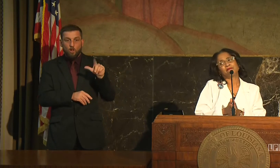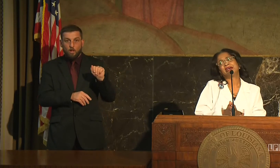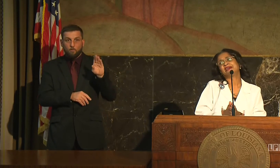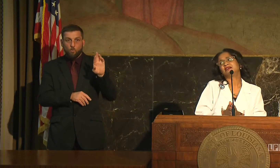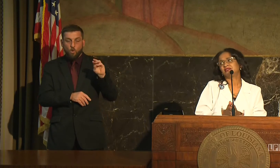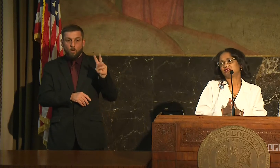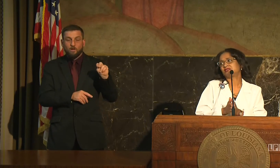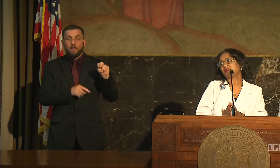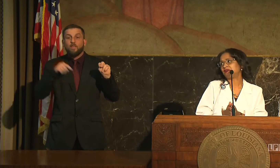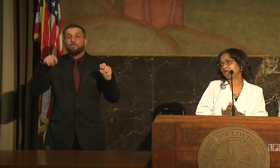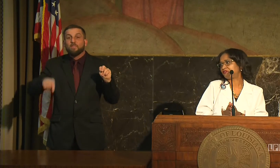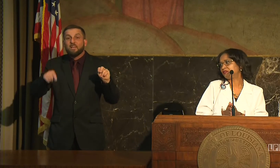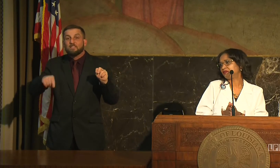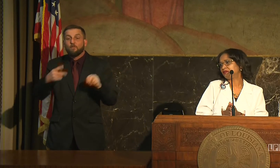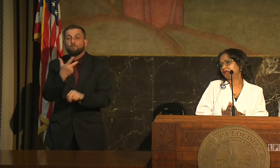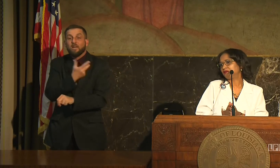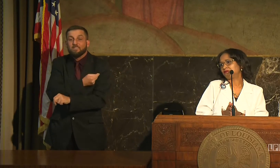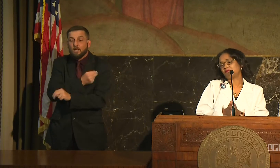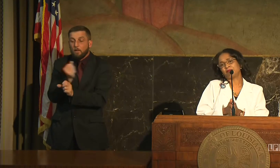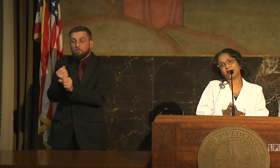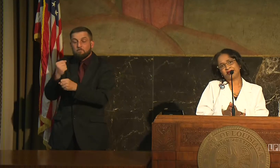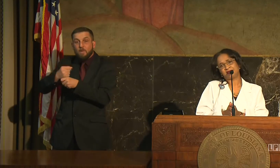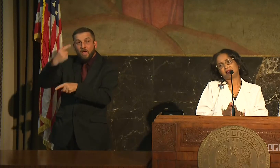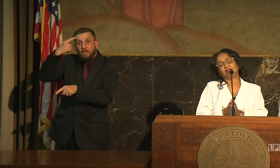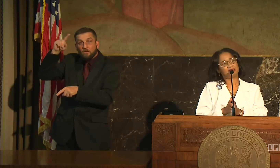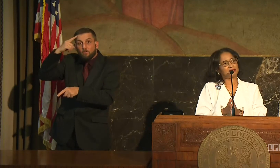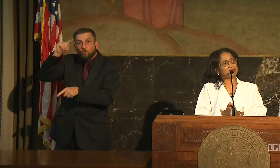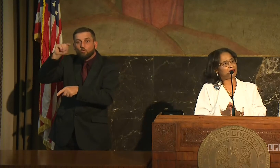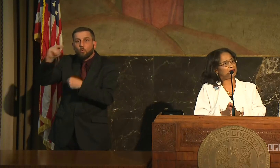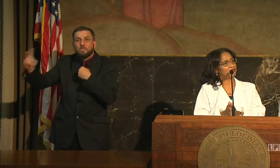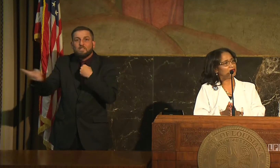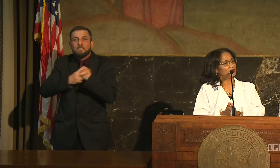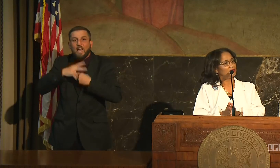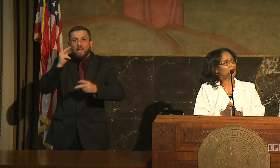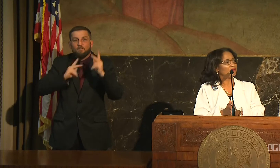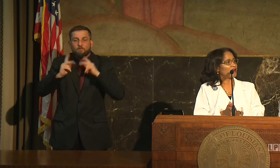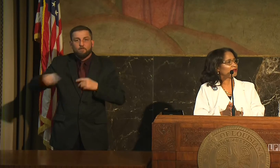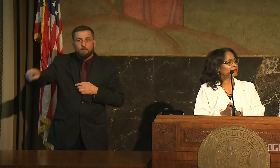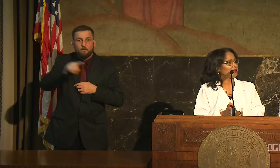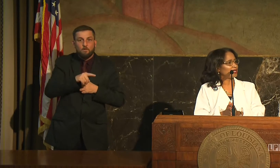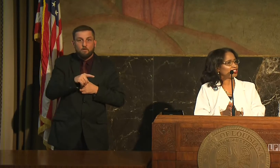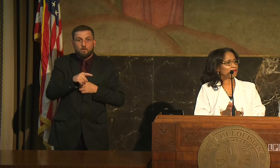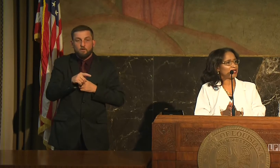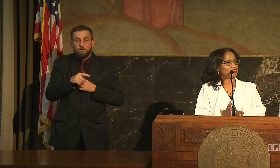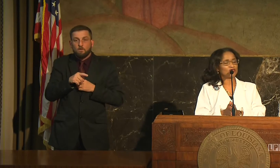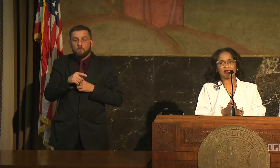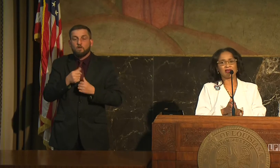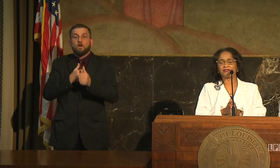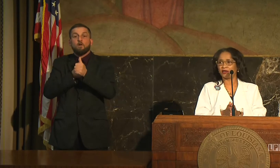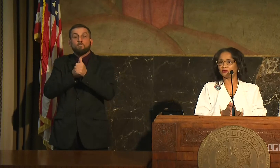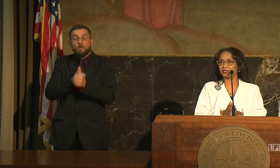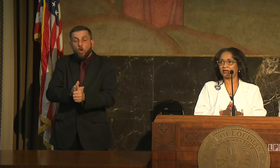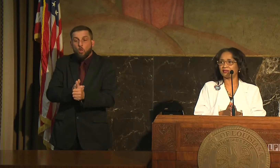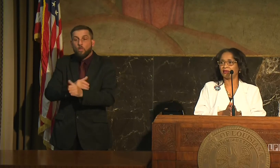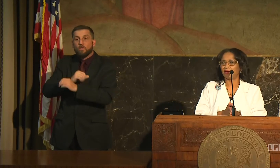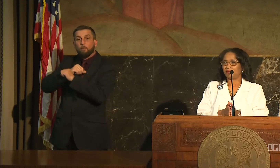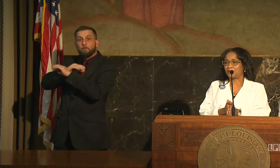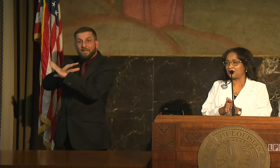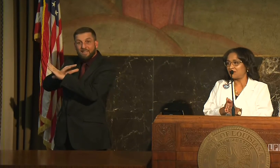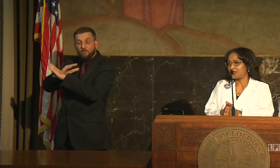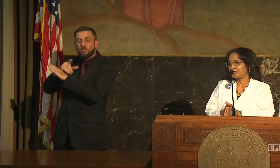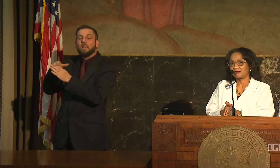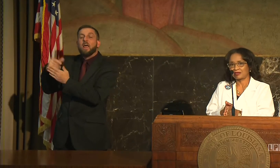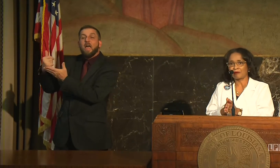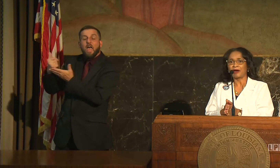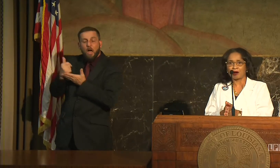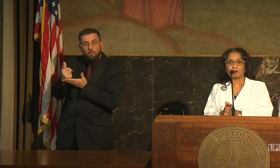vaccines were made to save. They were made to save. We follow mitigation measures. They have helped us,